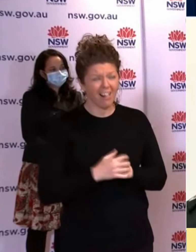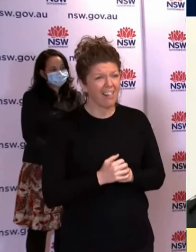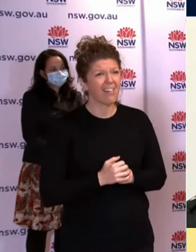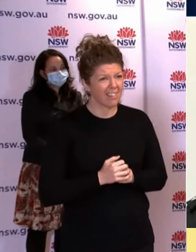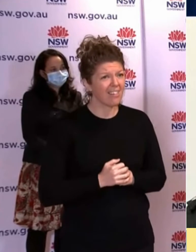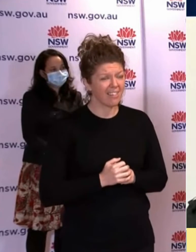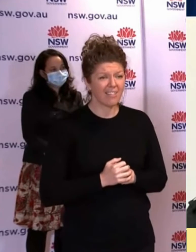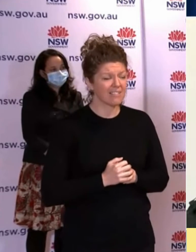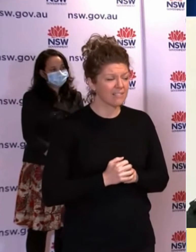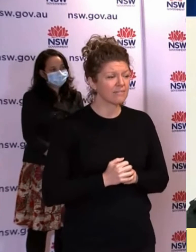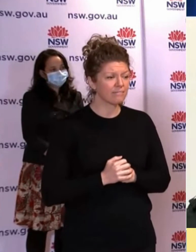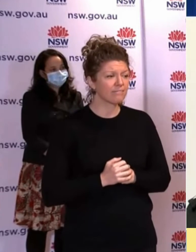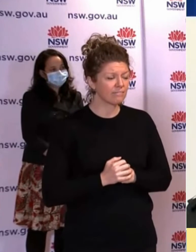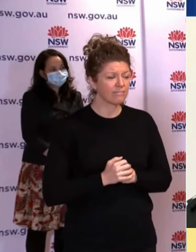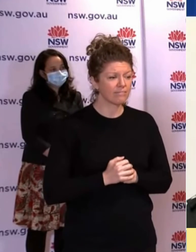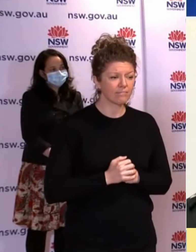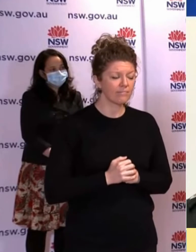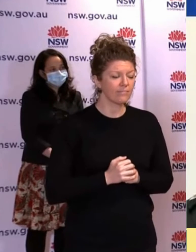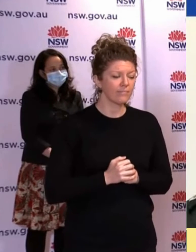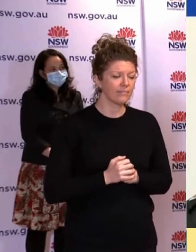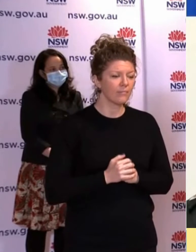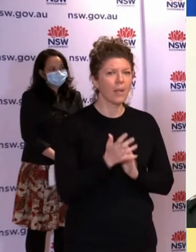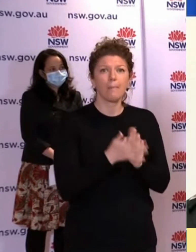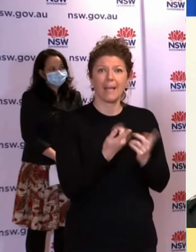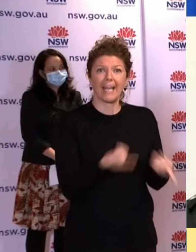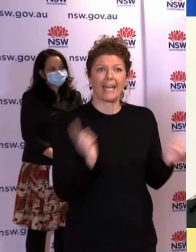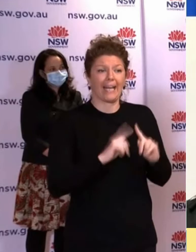will certainly bring to the community a renewed